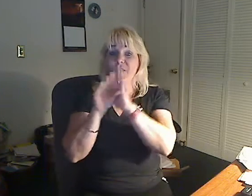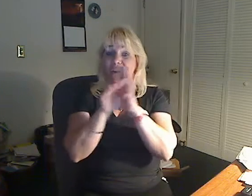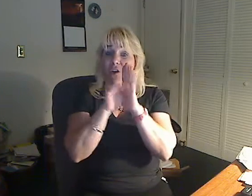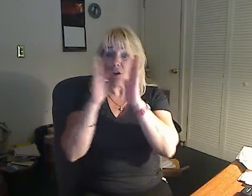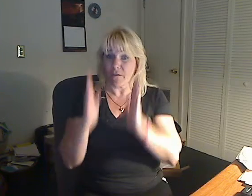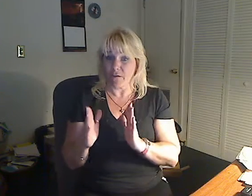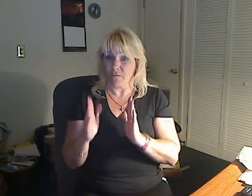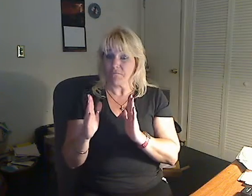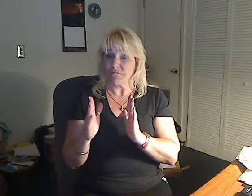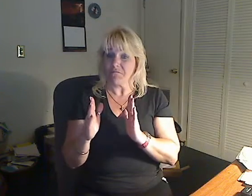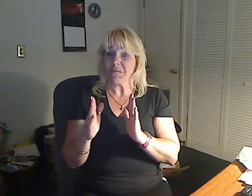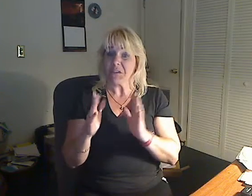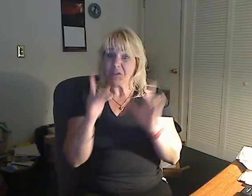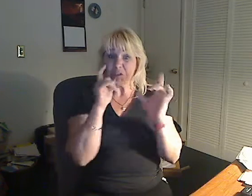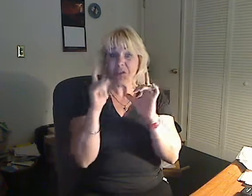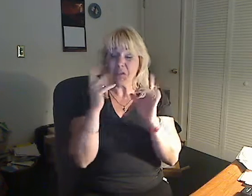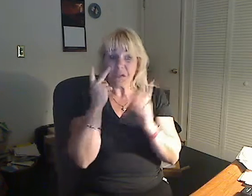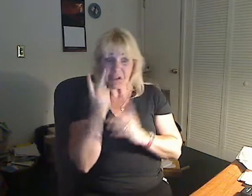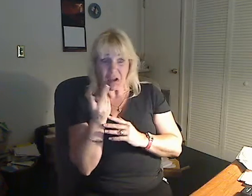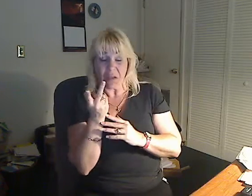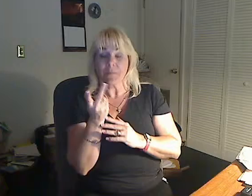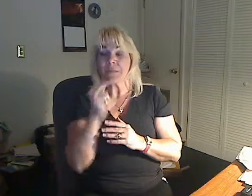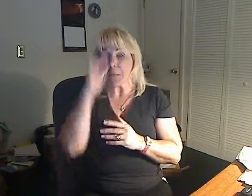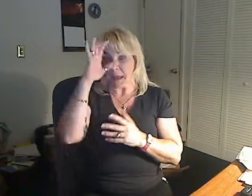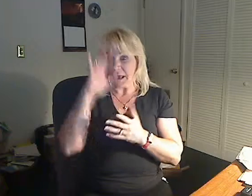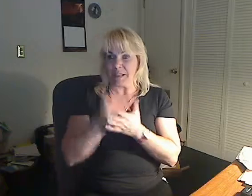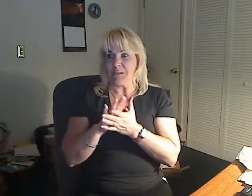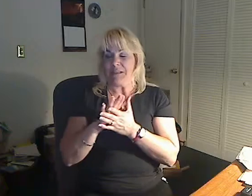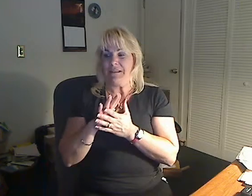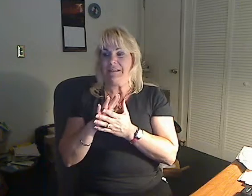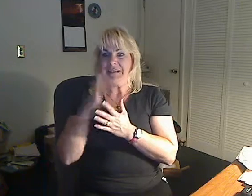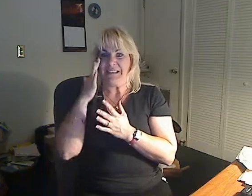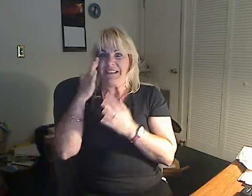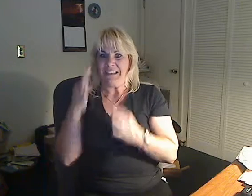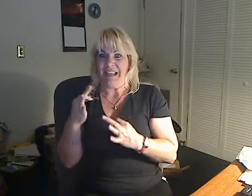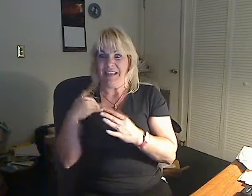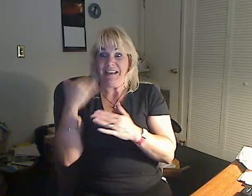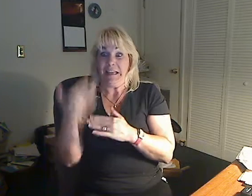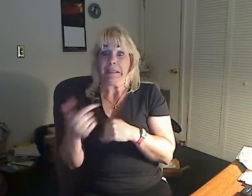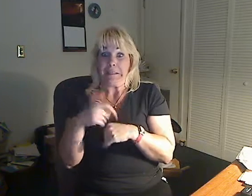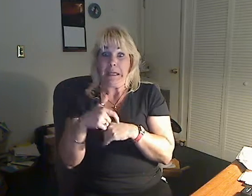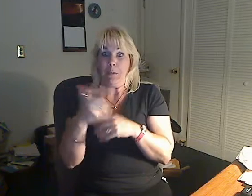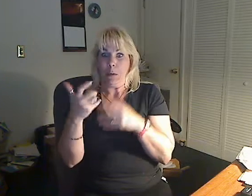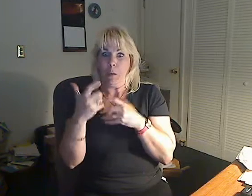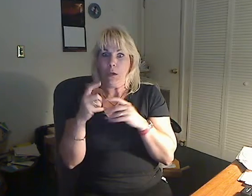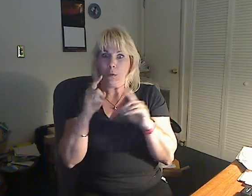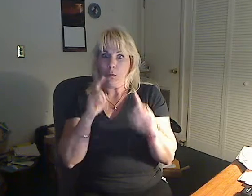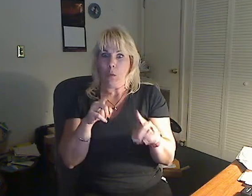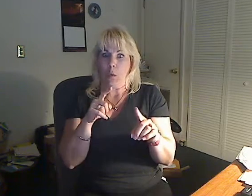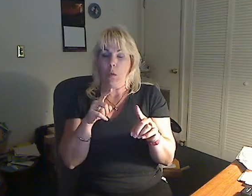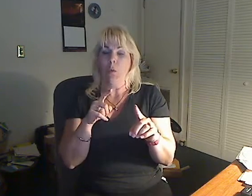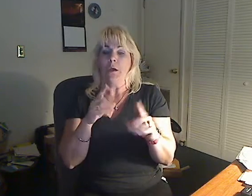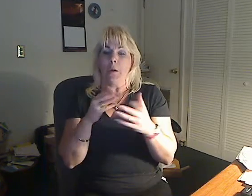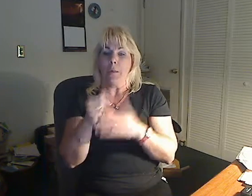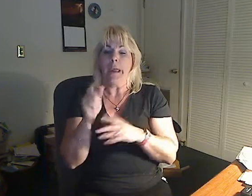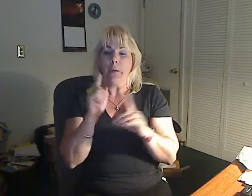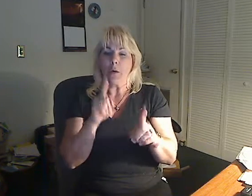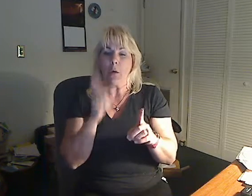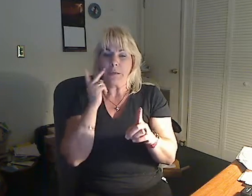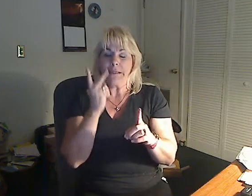decided to go back and pay the money to go on the trip where you go see the manta rays. And when we got out there, we